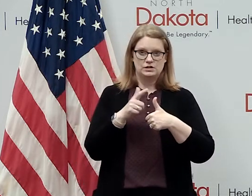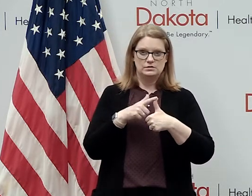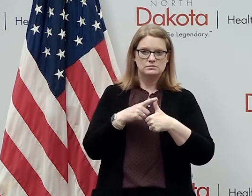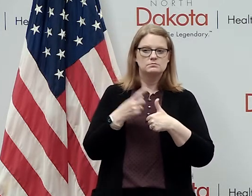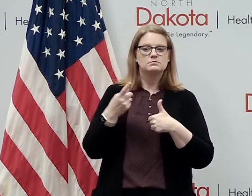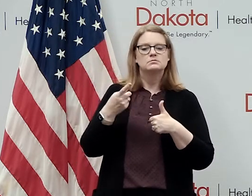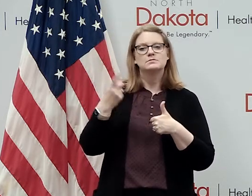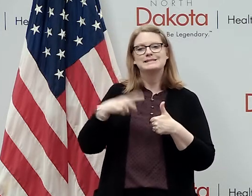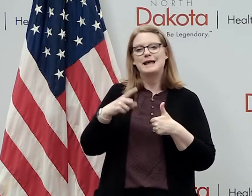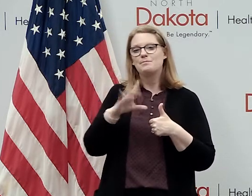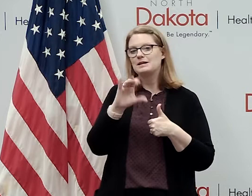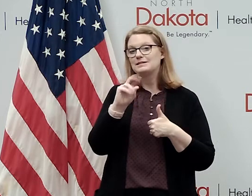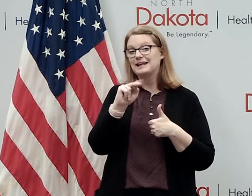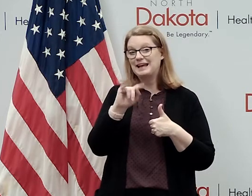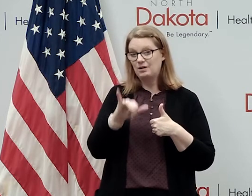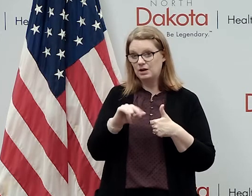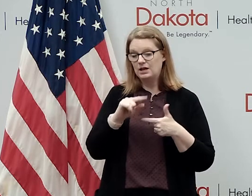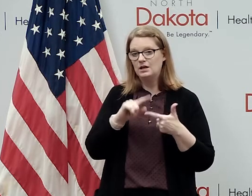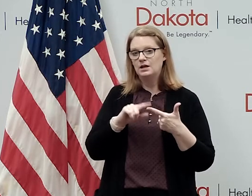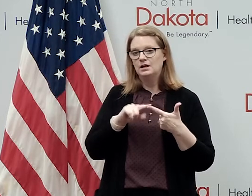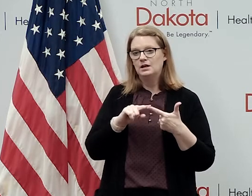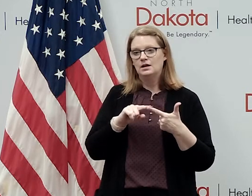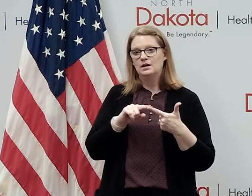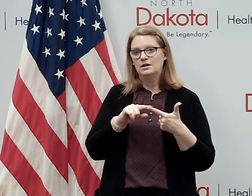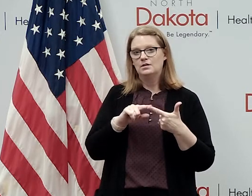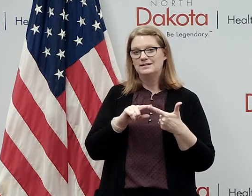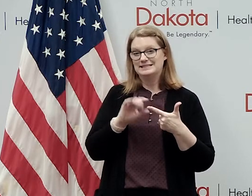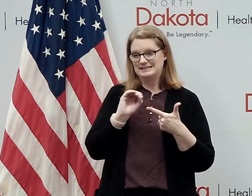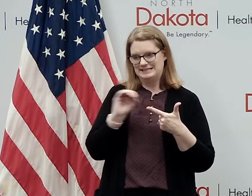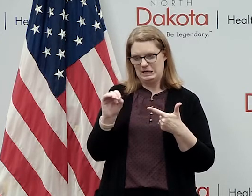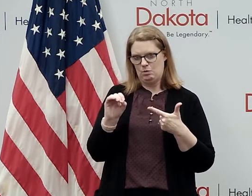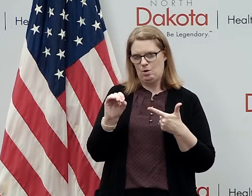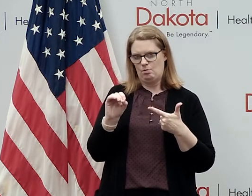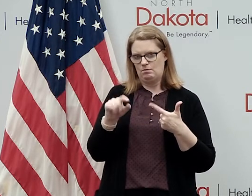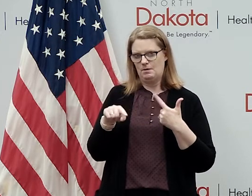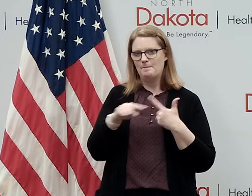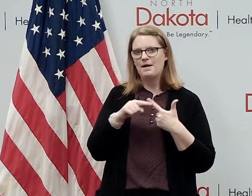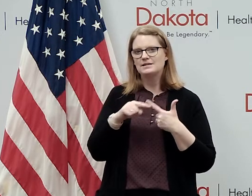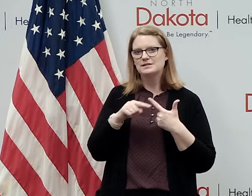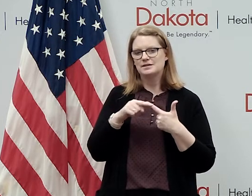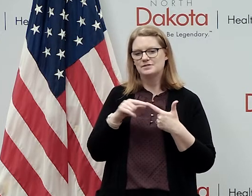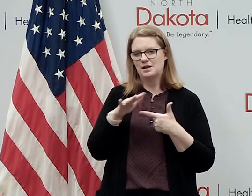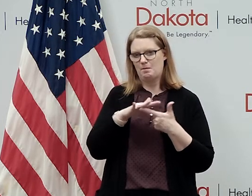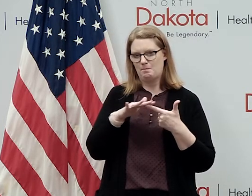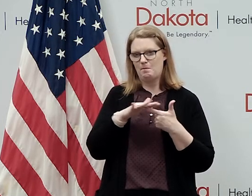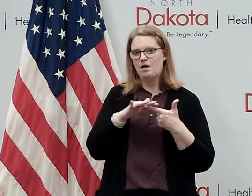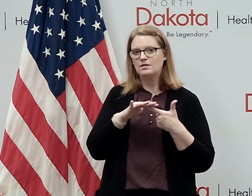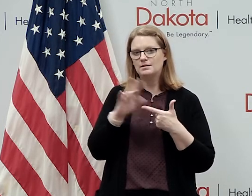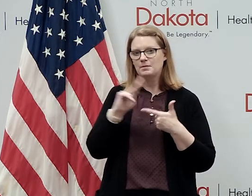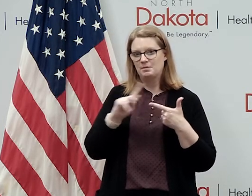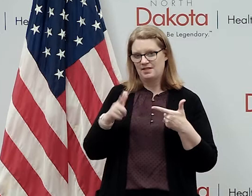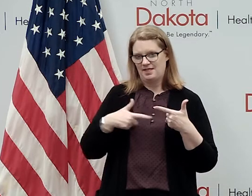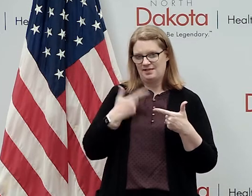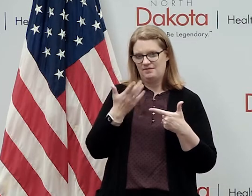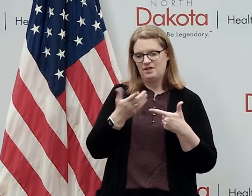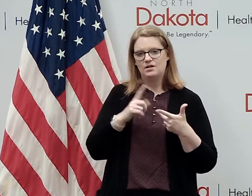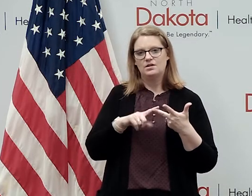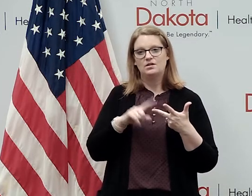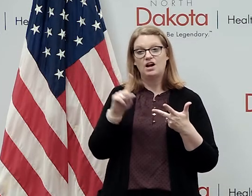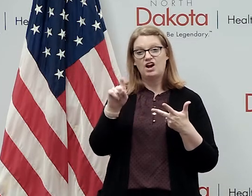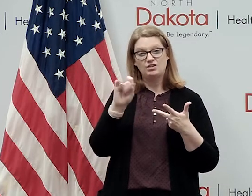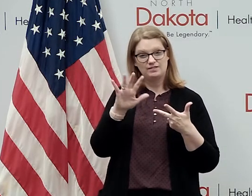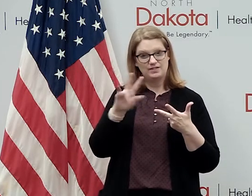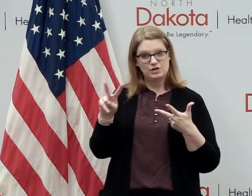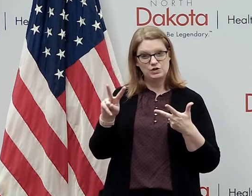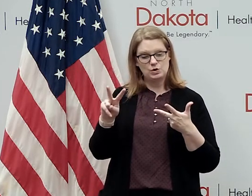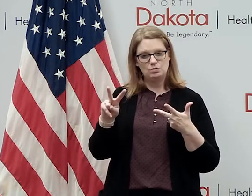going on in the county. The second gate has to do with 0 positives among residents. We have 152 facilities